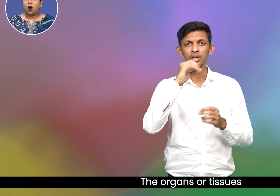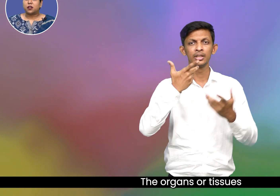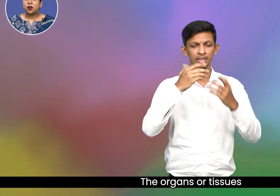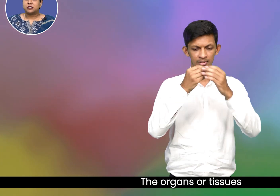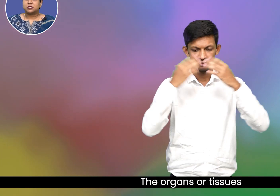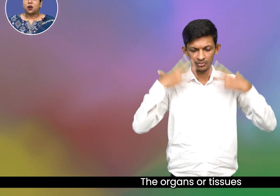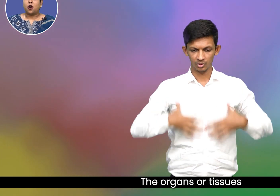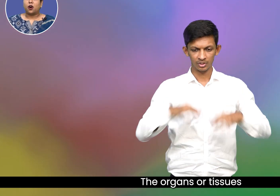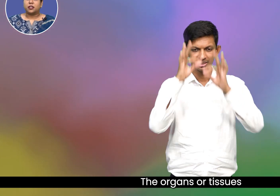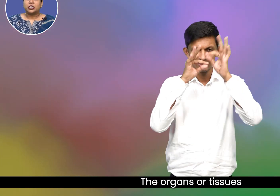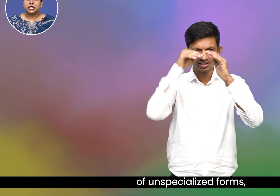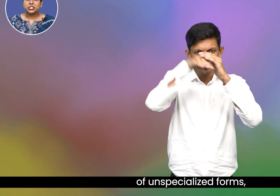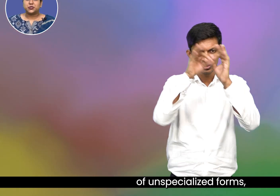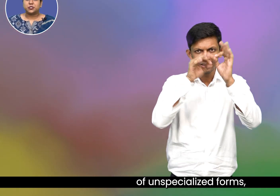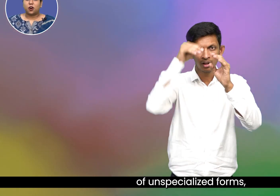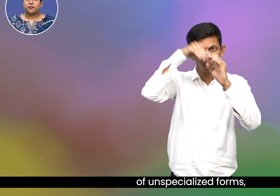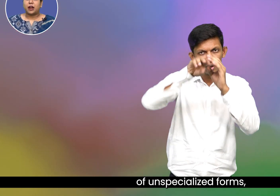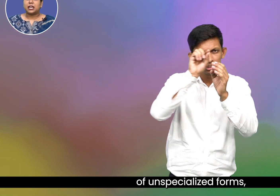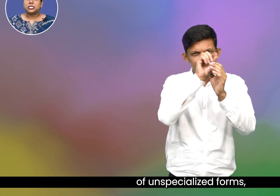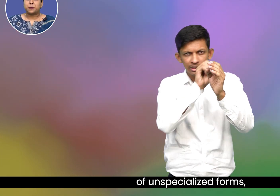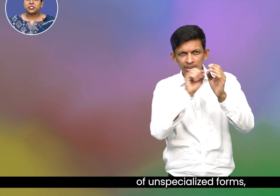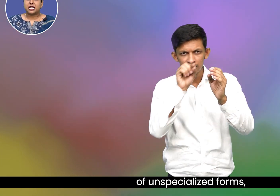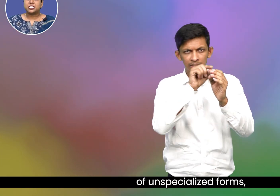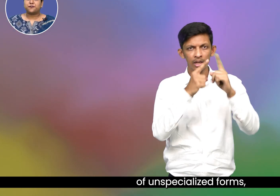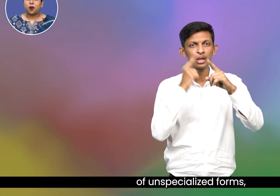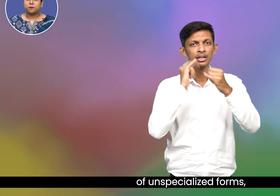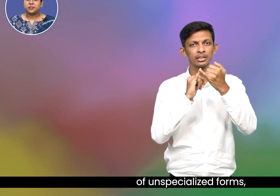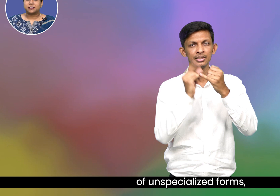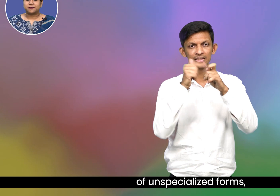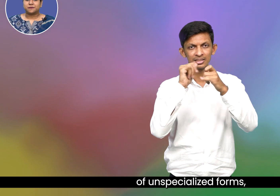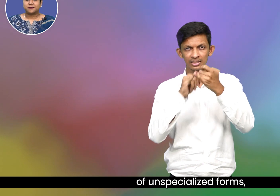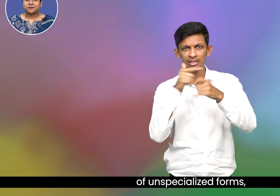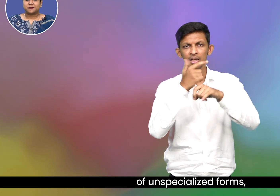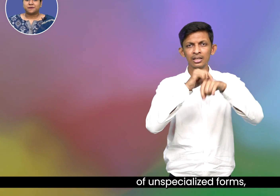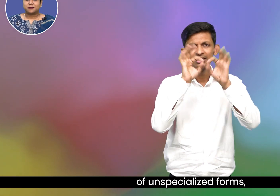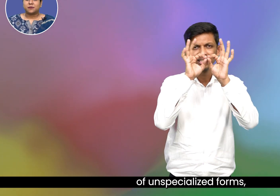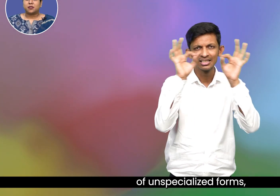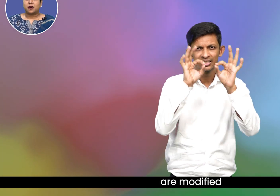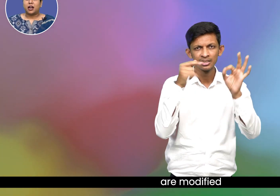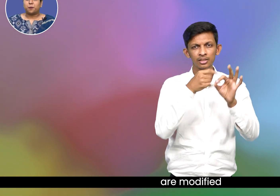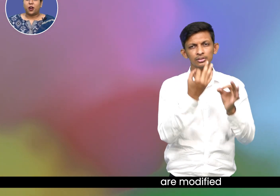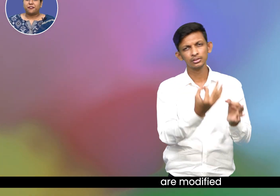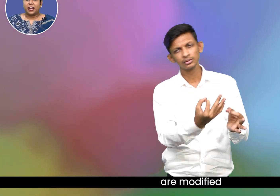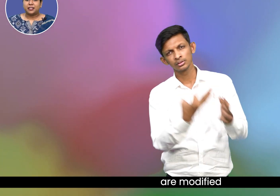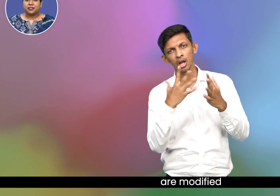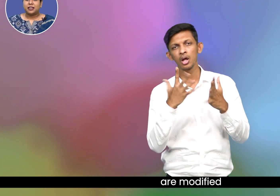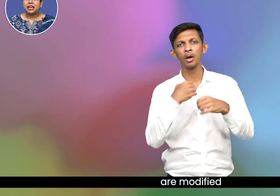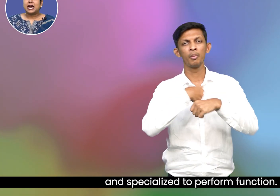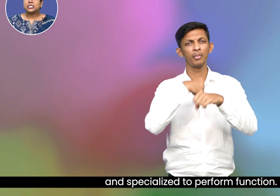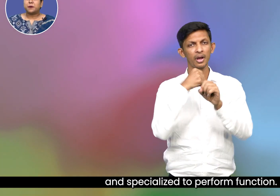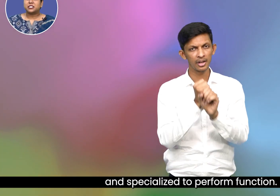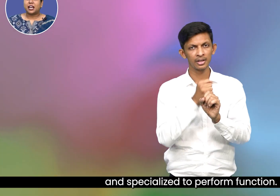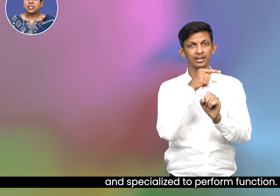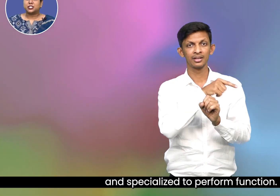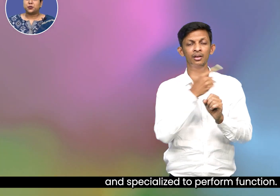the organs or tissues of unspecialized forms are modified